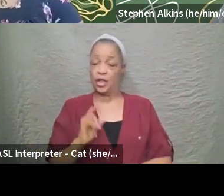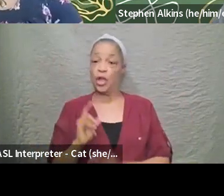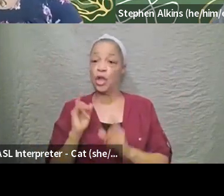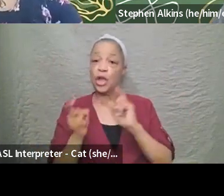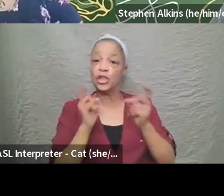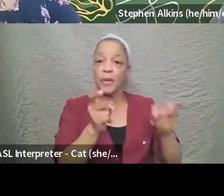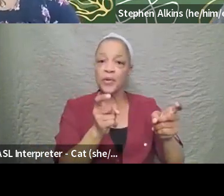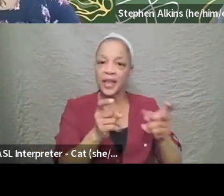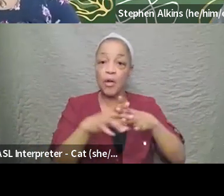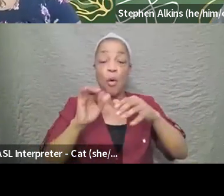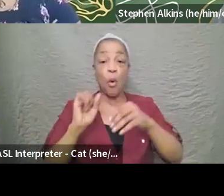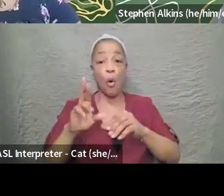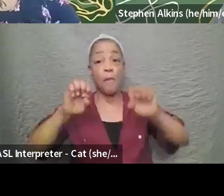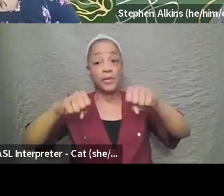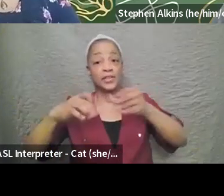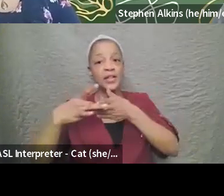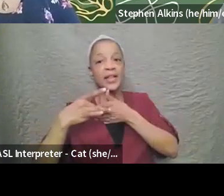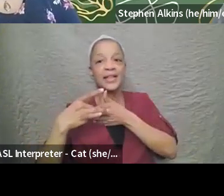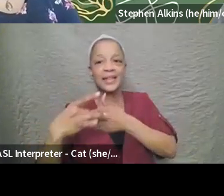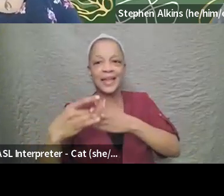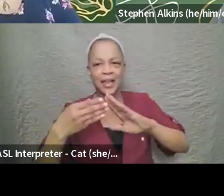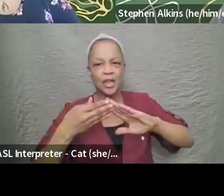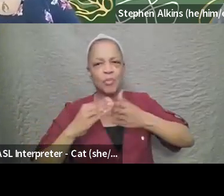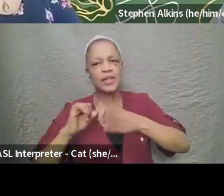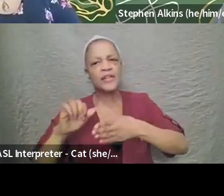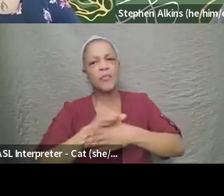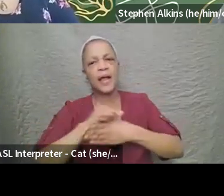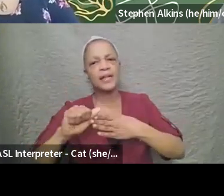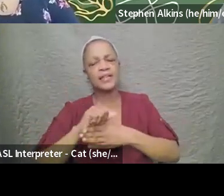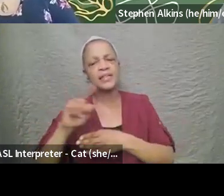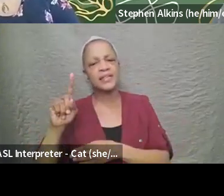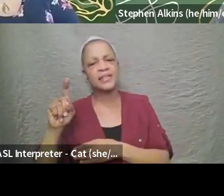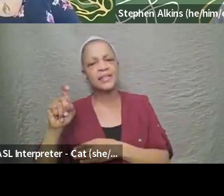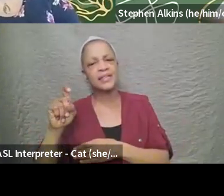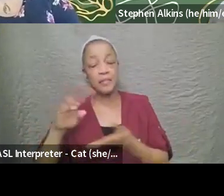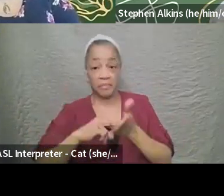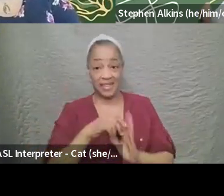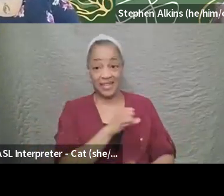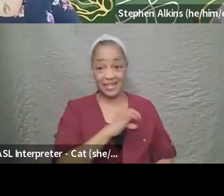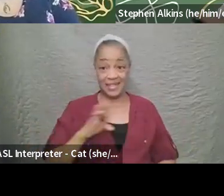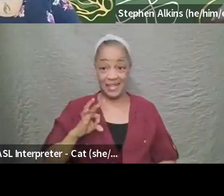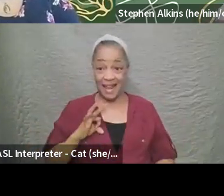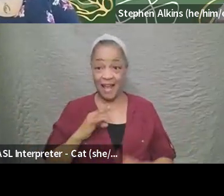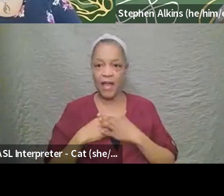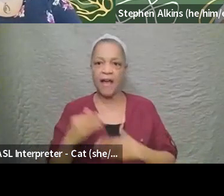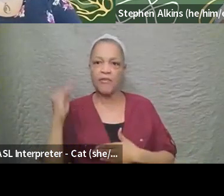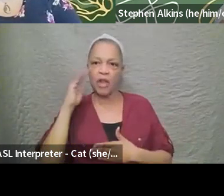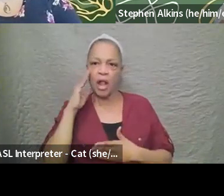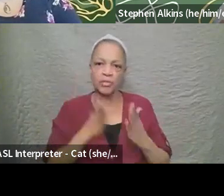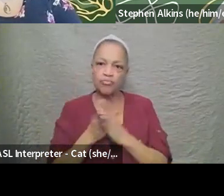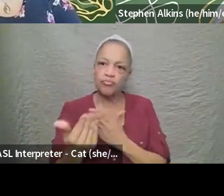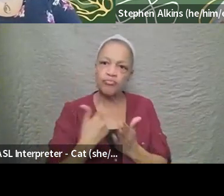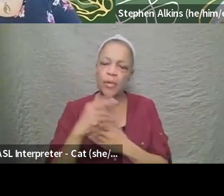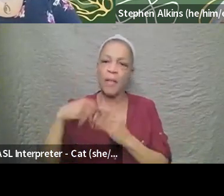or potentially leading communities of practice? So staff that have intimate knowledge about their